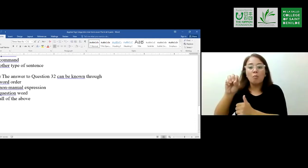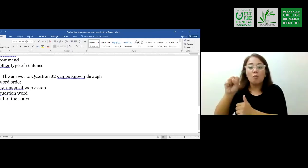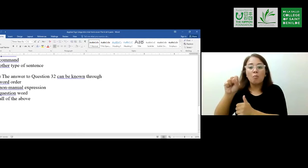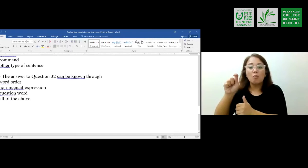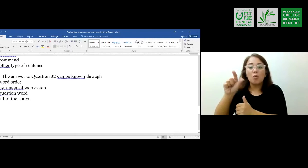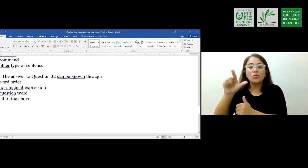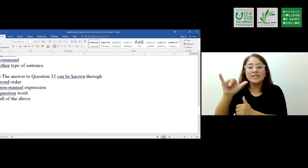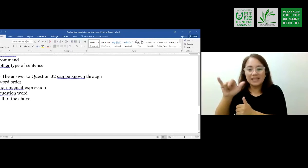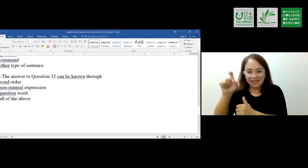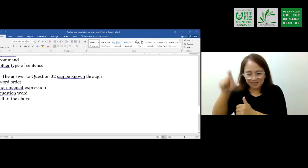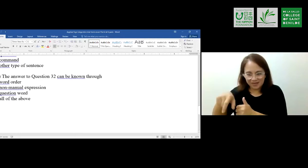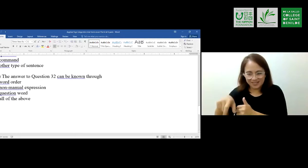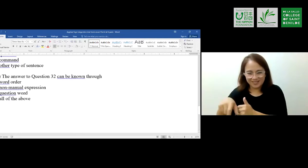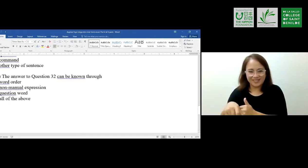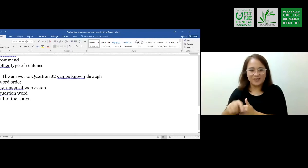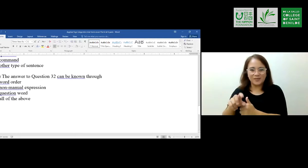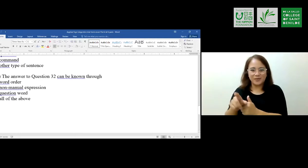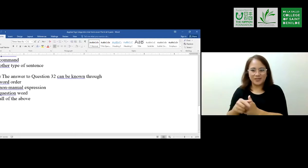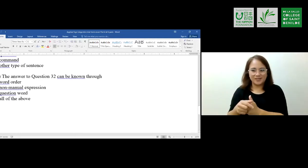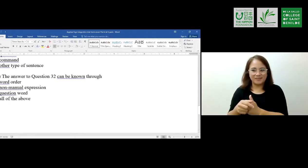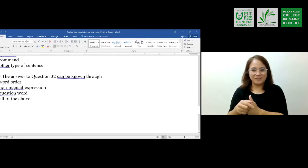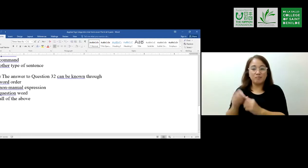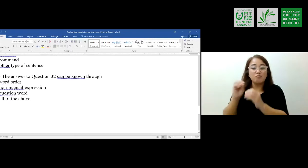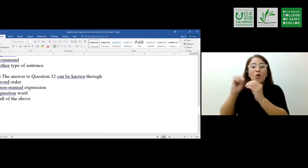Mostly, and that will make it more clear, I think.